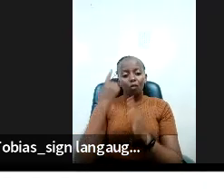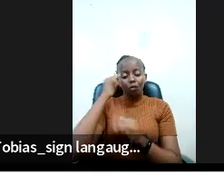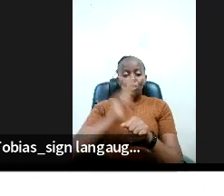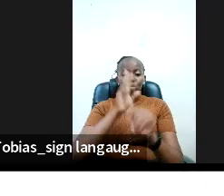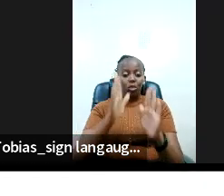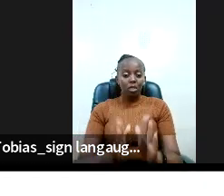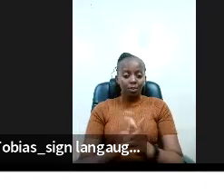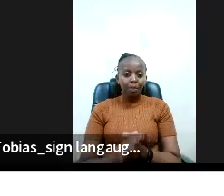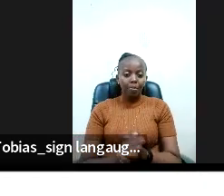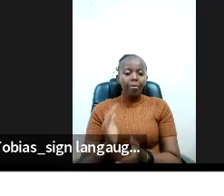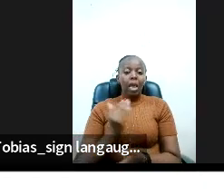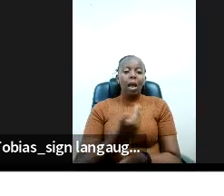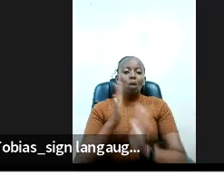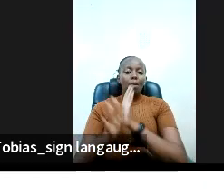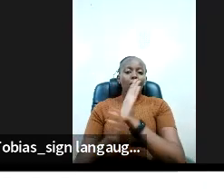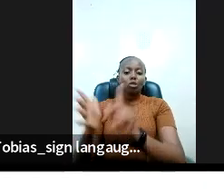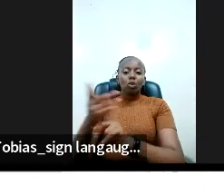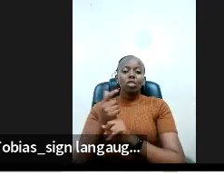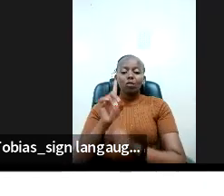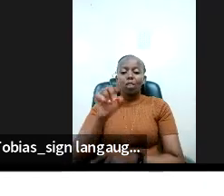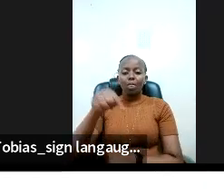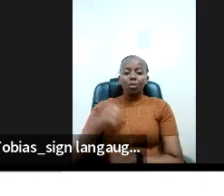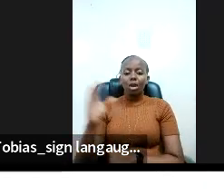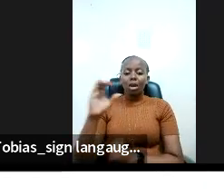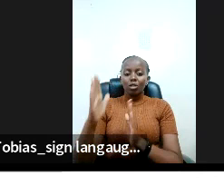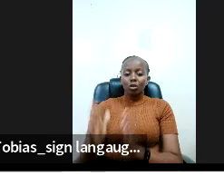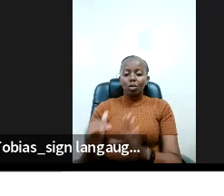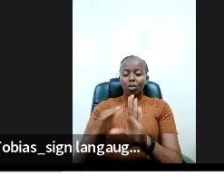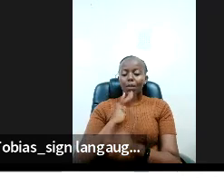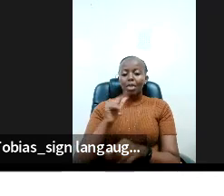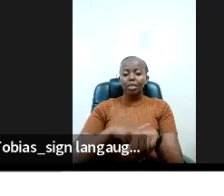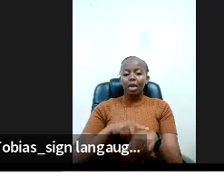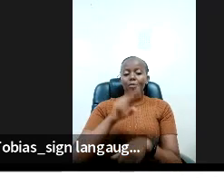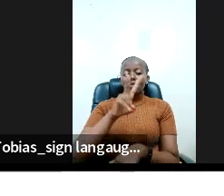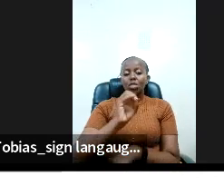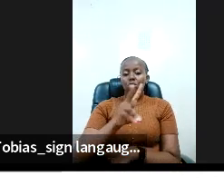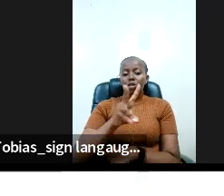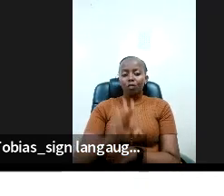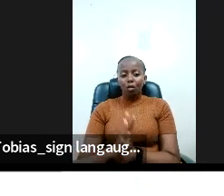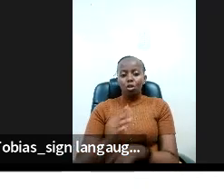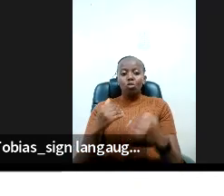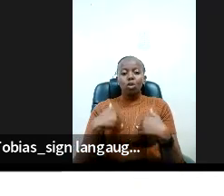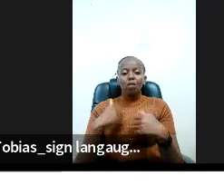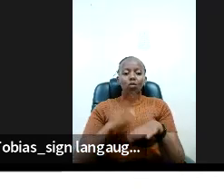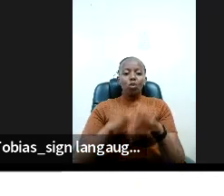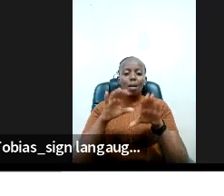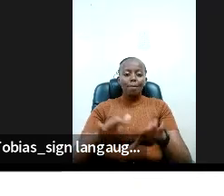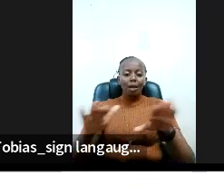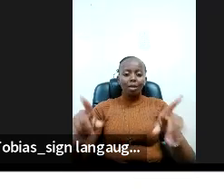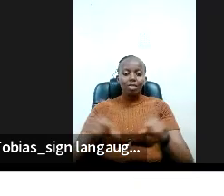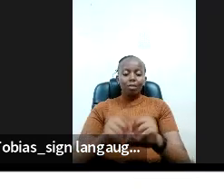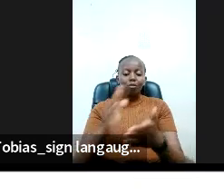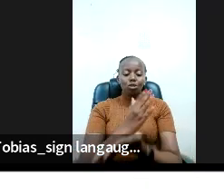users. Our plan is to reach 1,000 customers by 2024 through strategic marketing